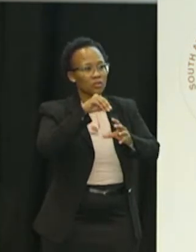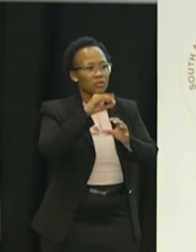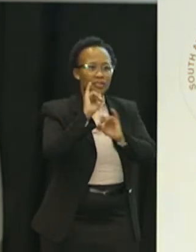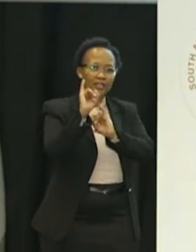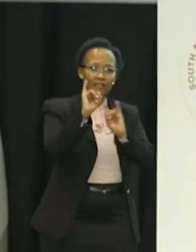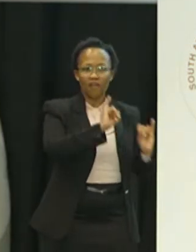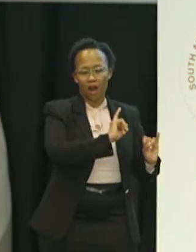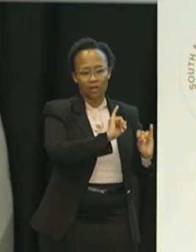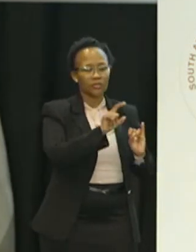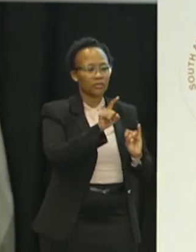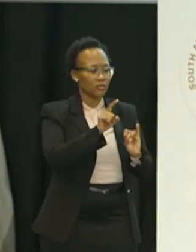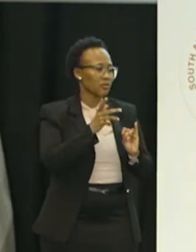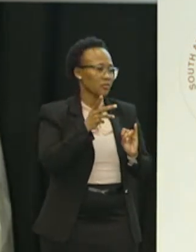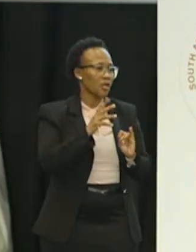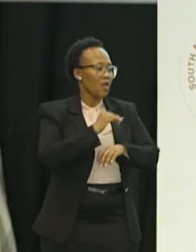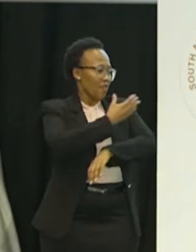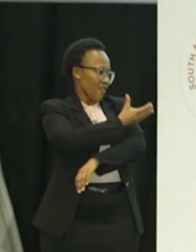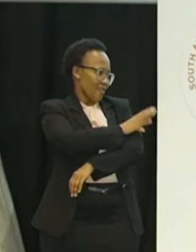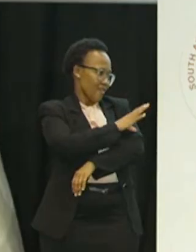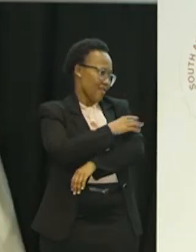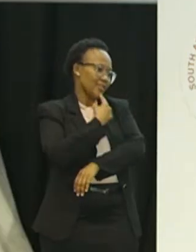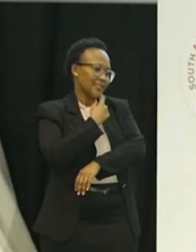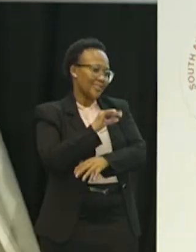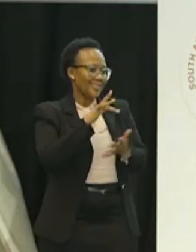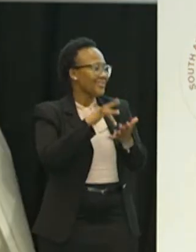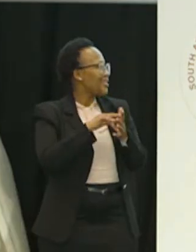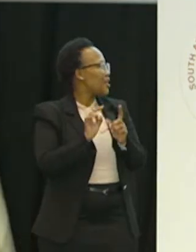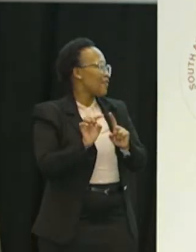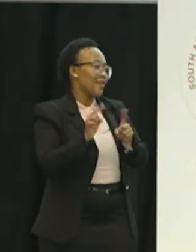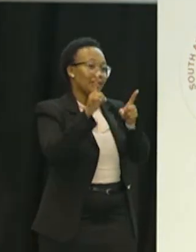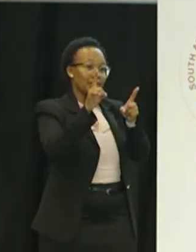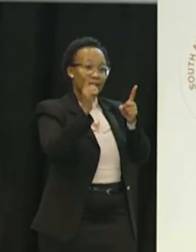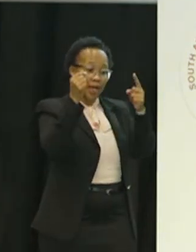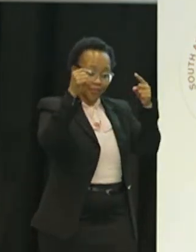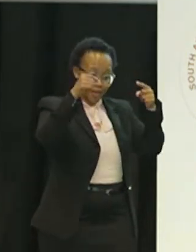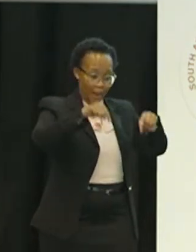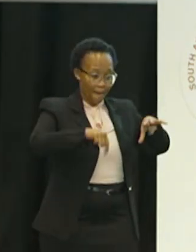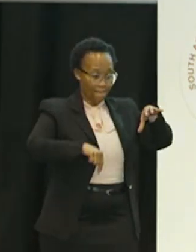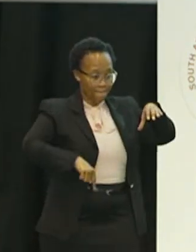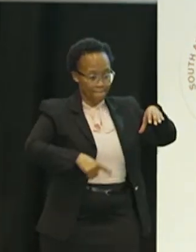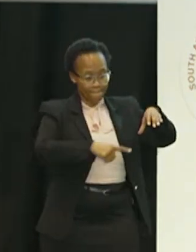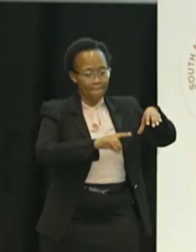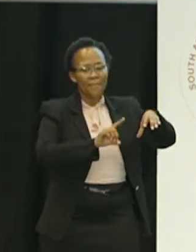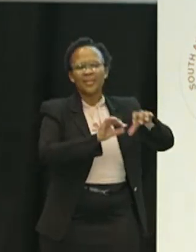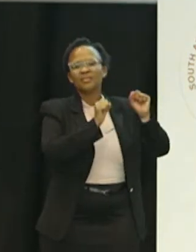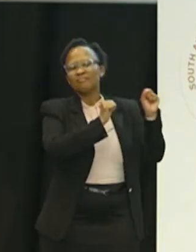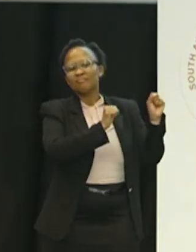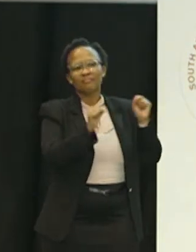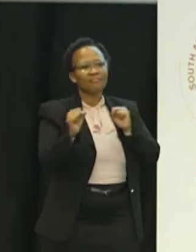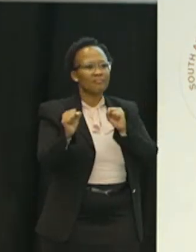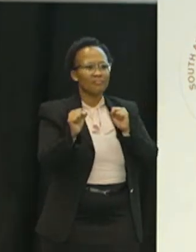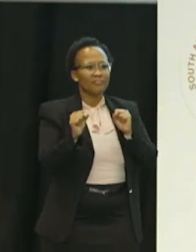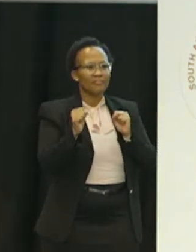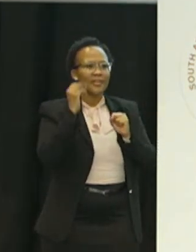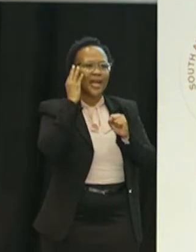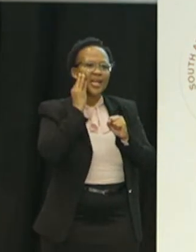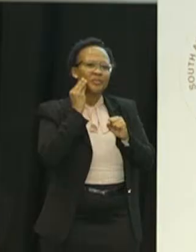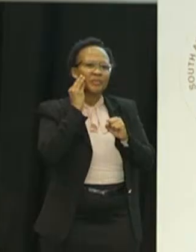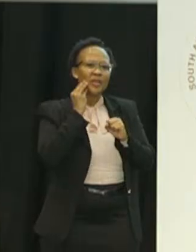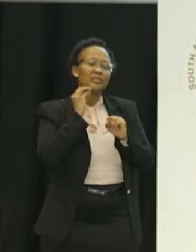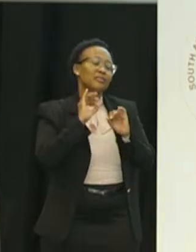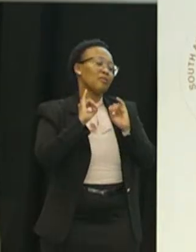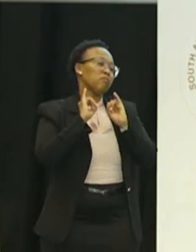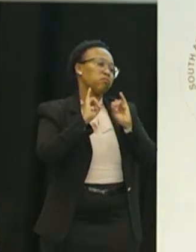center of excellence, and they get there and still face further discrimination. That would be very sad because now we've invited them to come into those clinics, so we